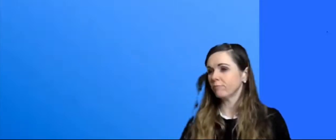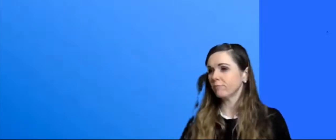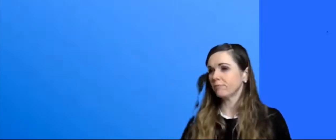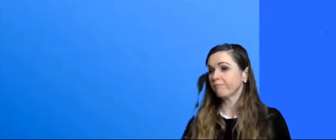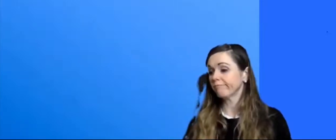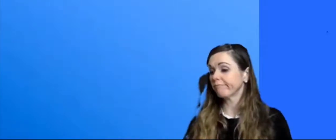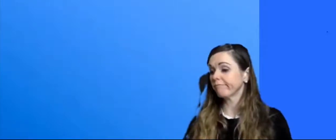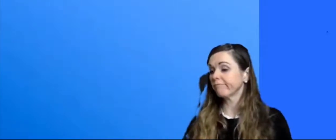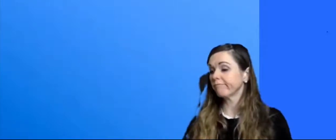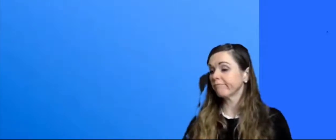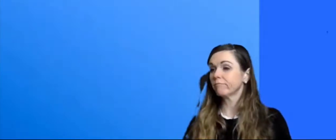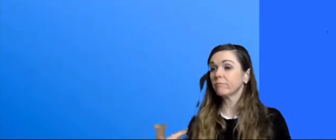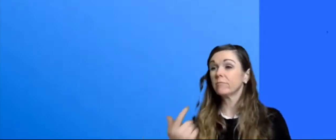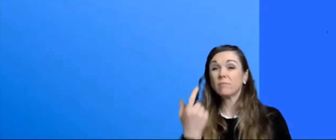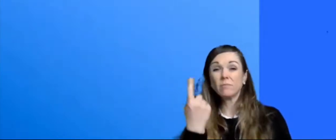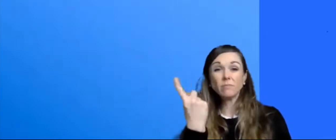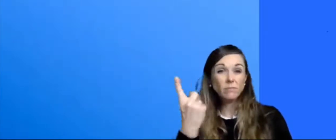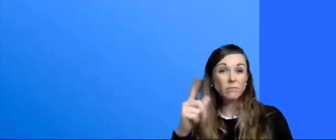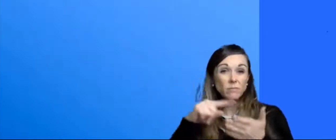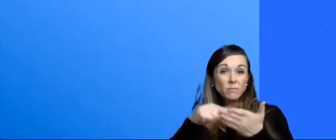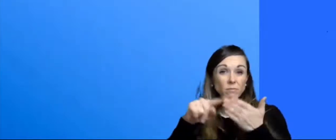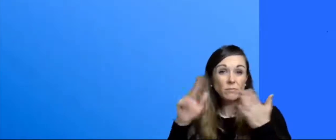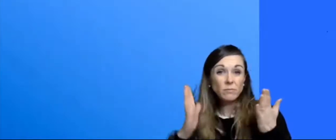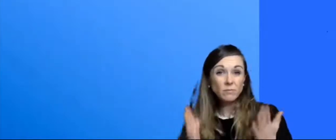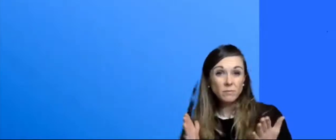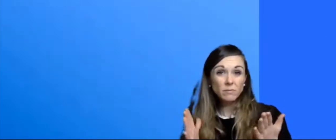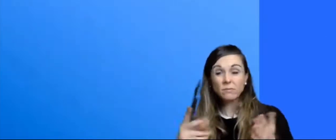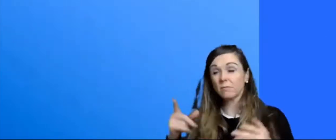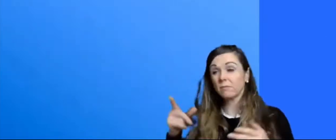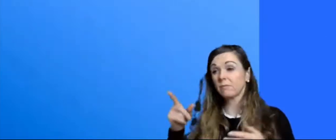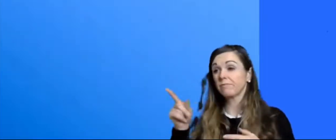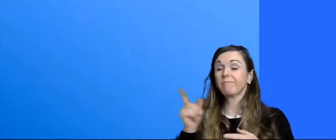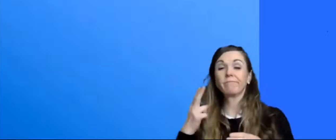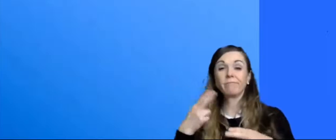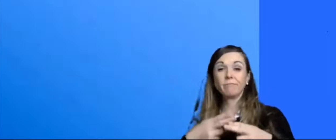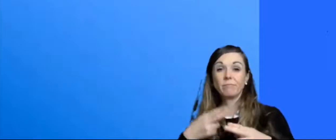It's all okay. Follow their lead.